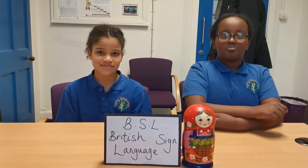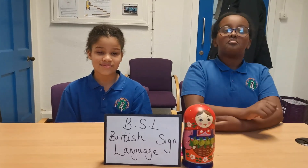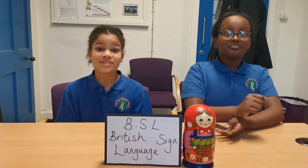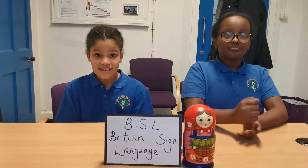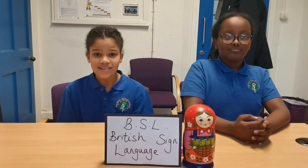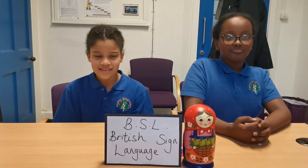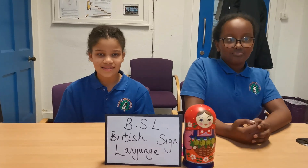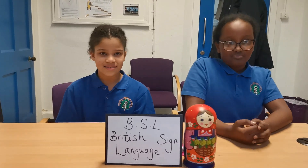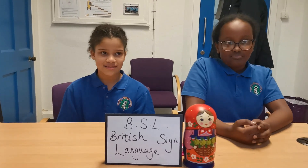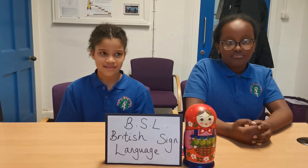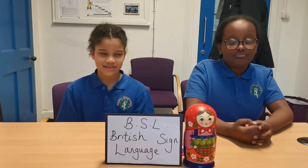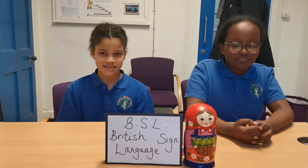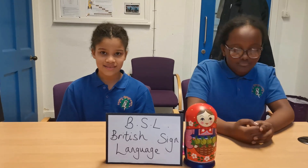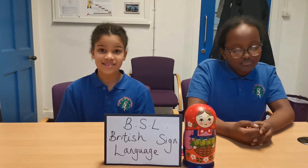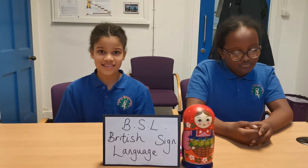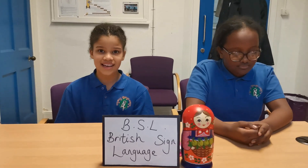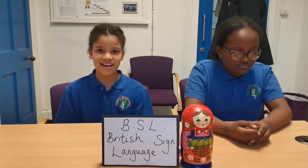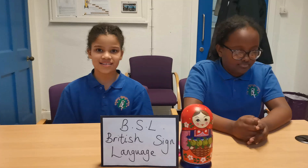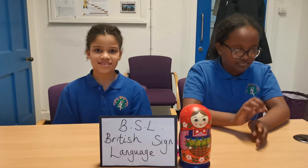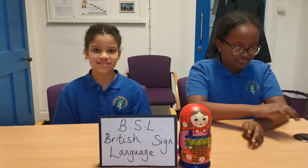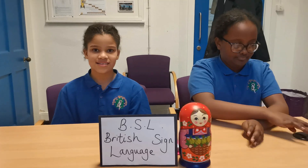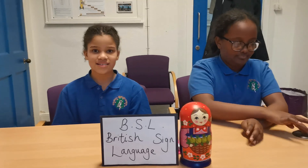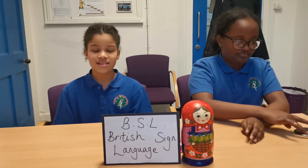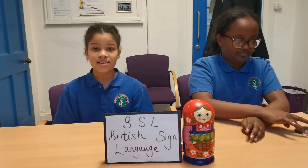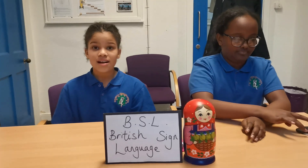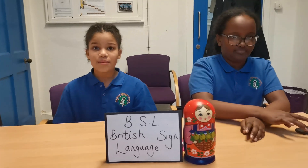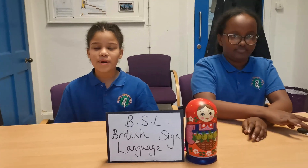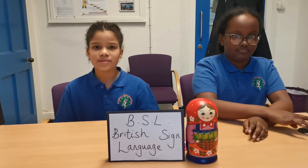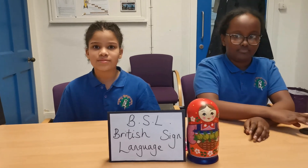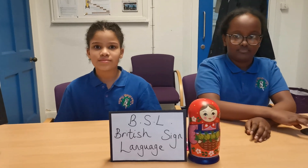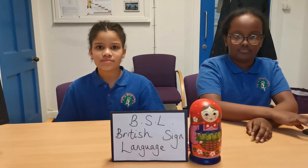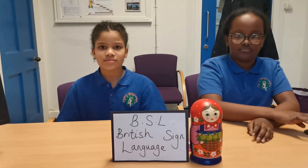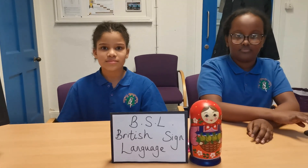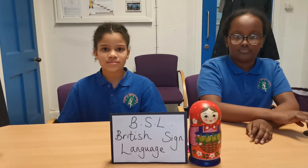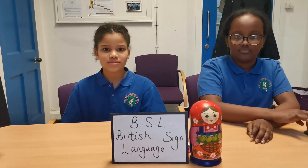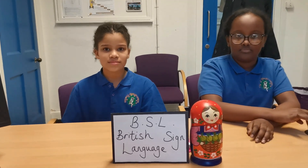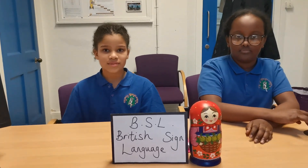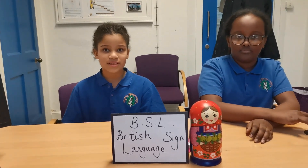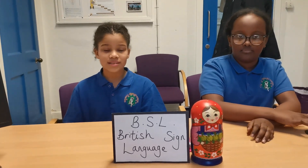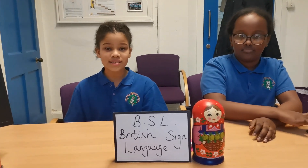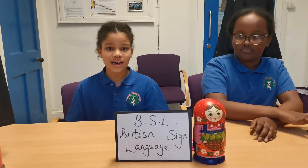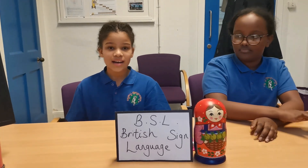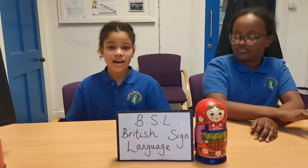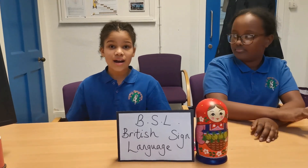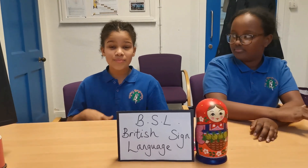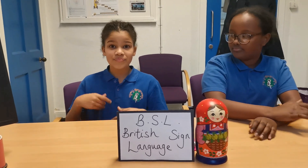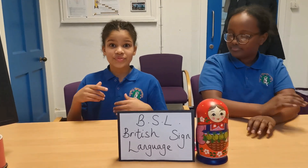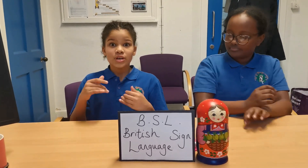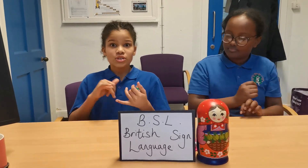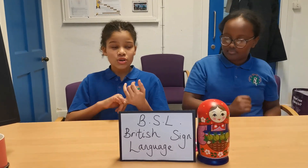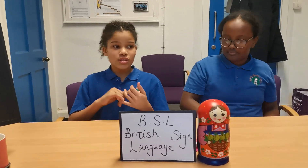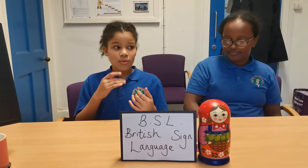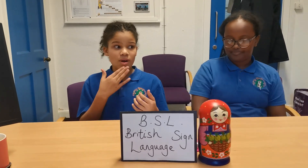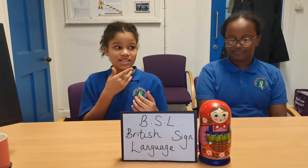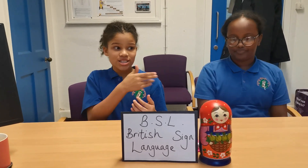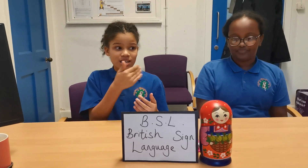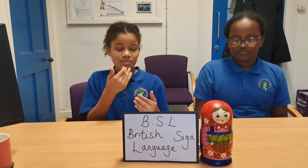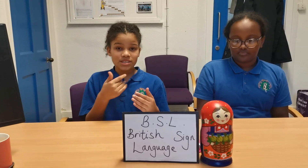house, you can talk to her parents. Yeah. Do you want to sign that? Yeah. So that when she comes to